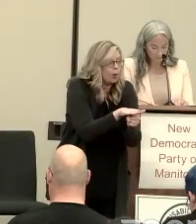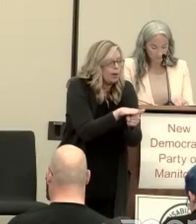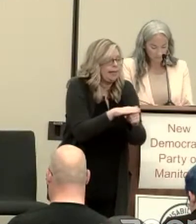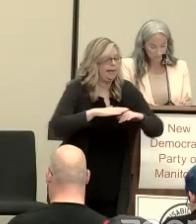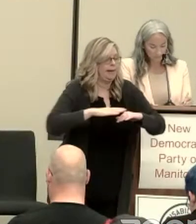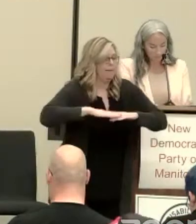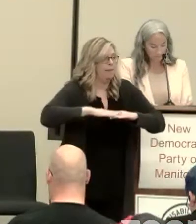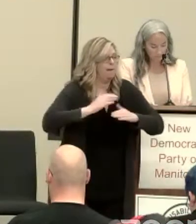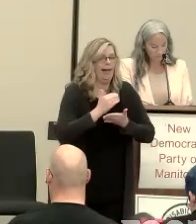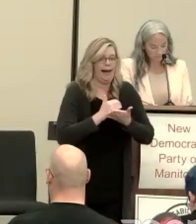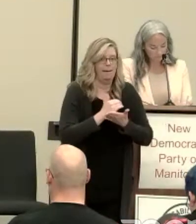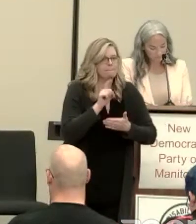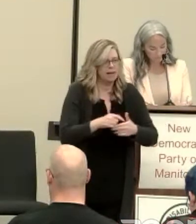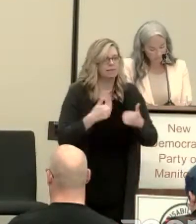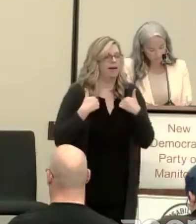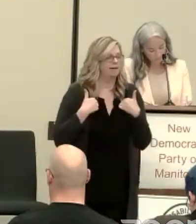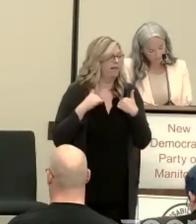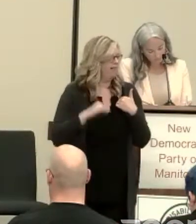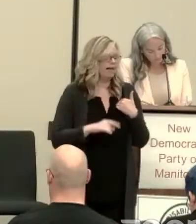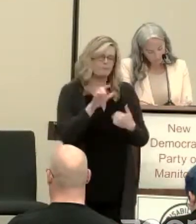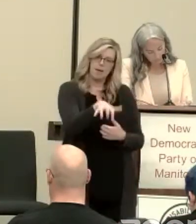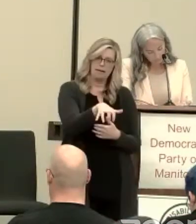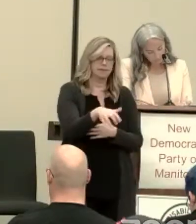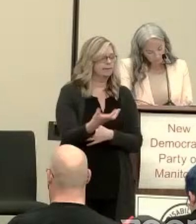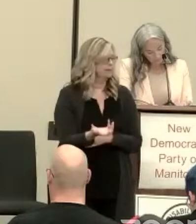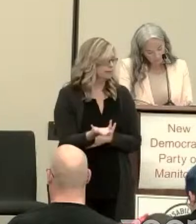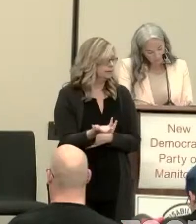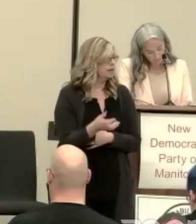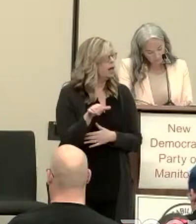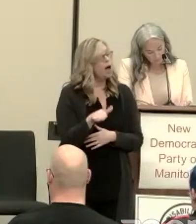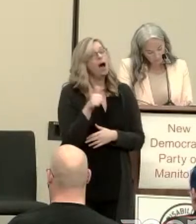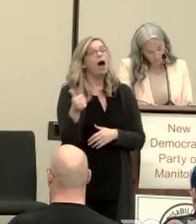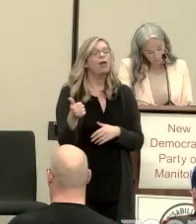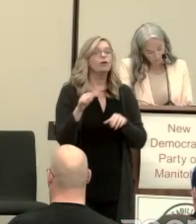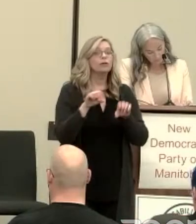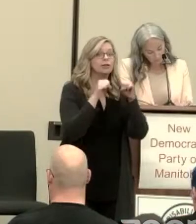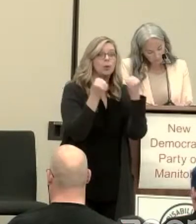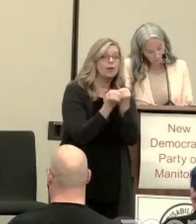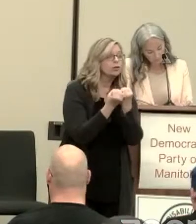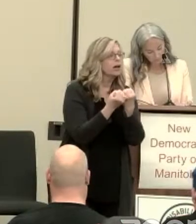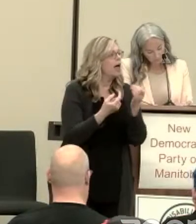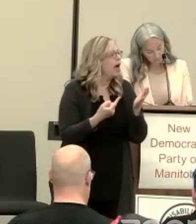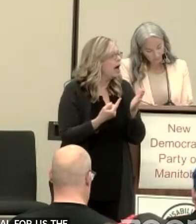us. The other is there are cases where individuals have to leave their families because